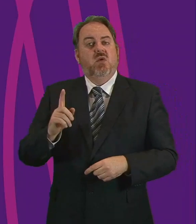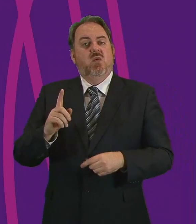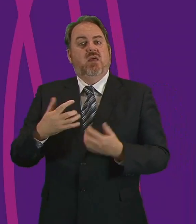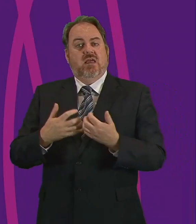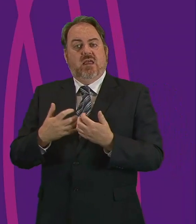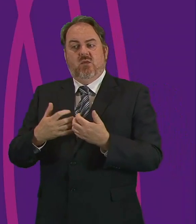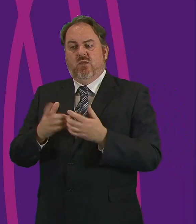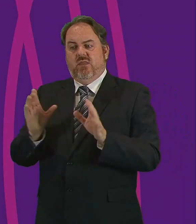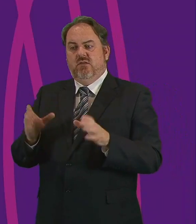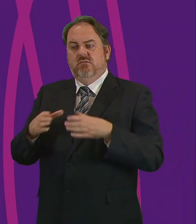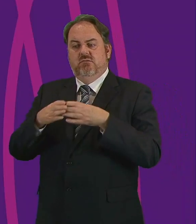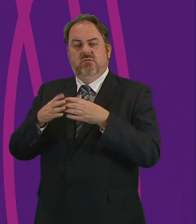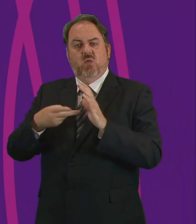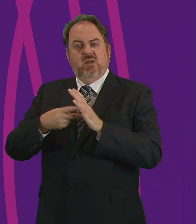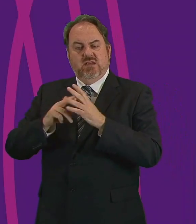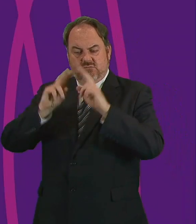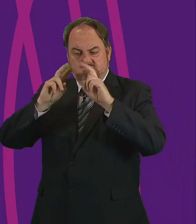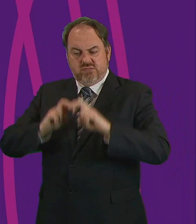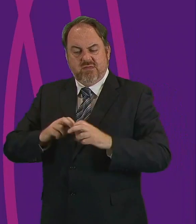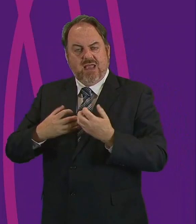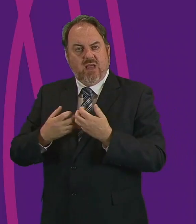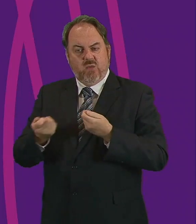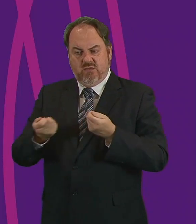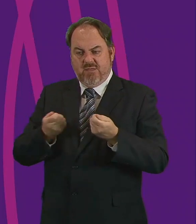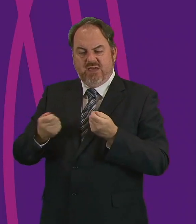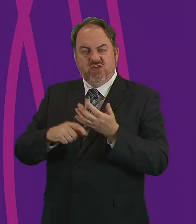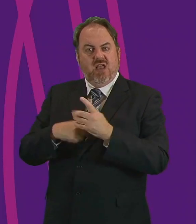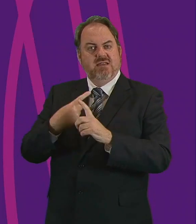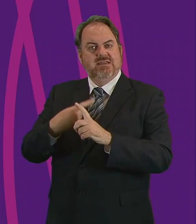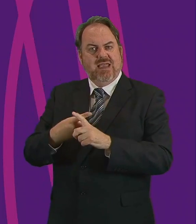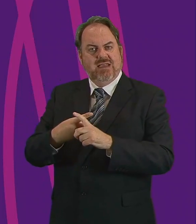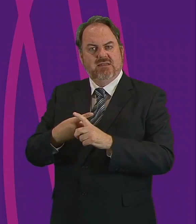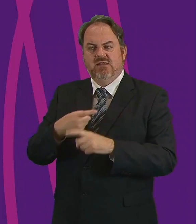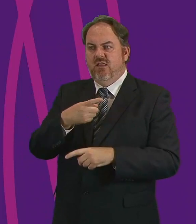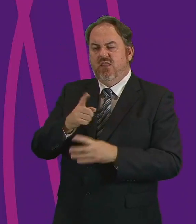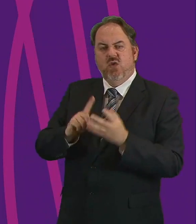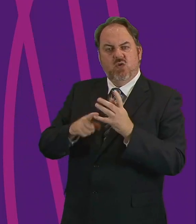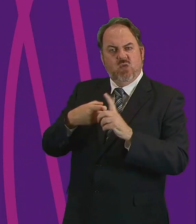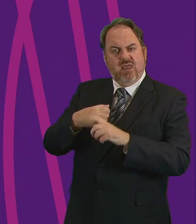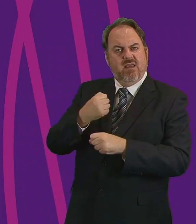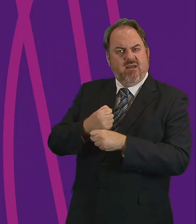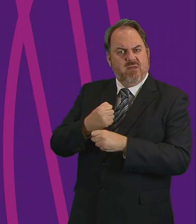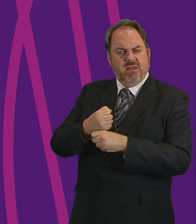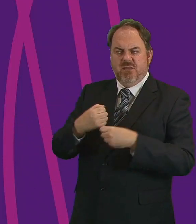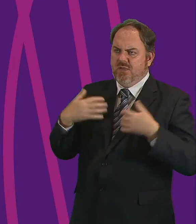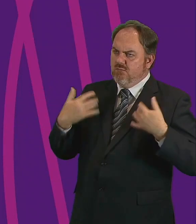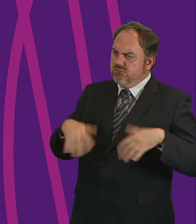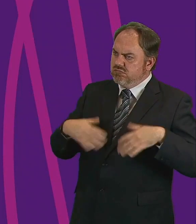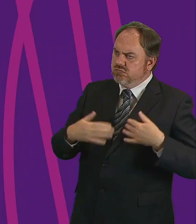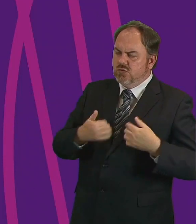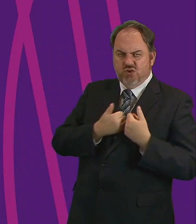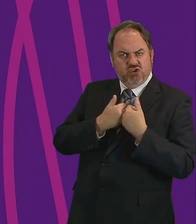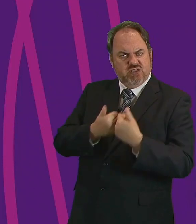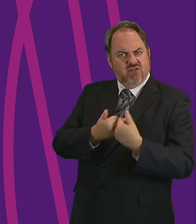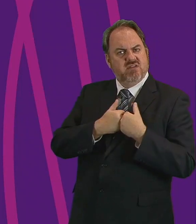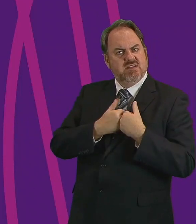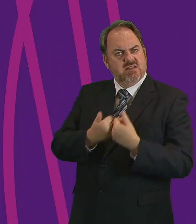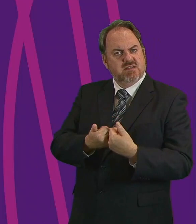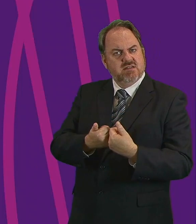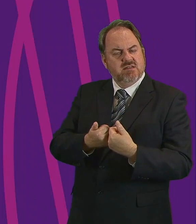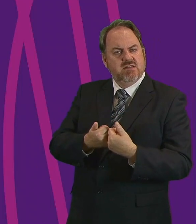said the UK Government has responded with more largesse than one might have anticipated. The